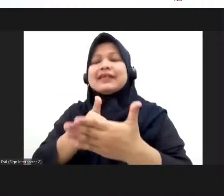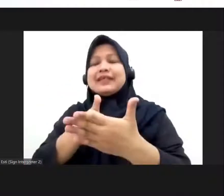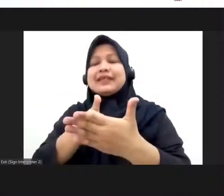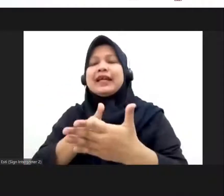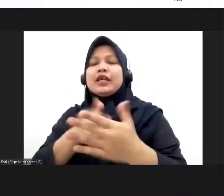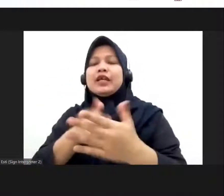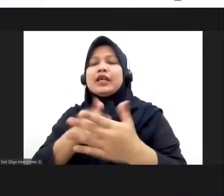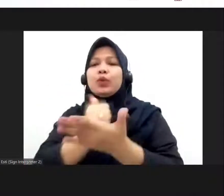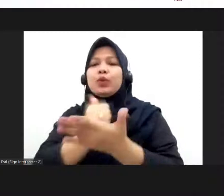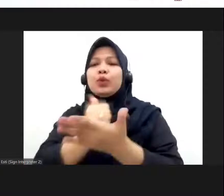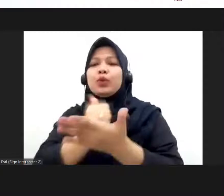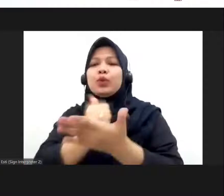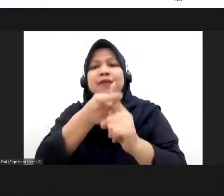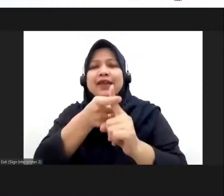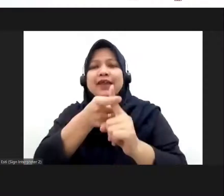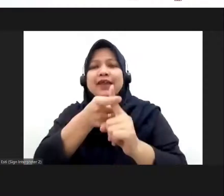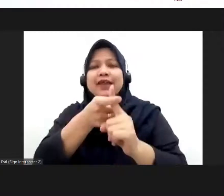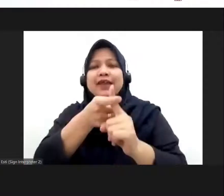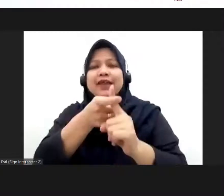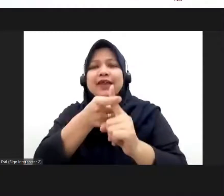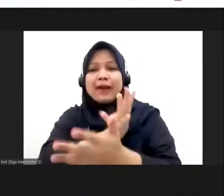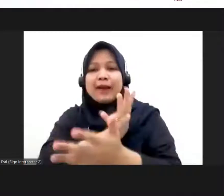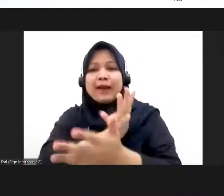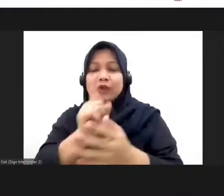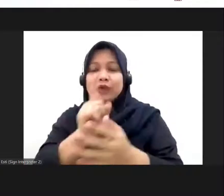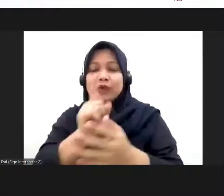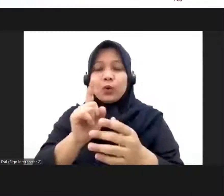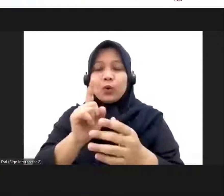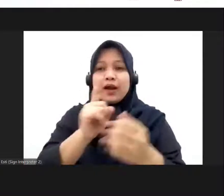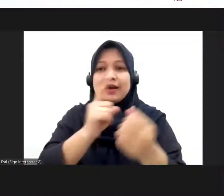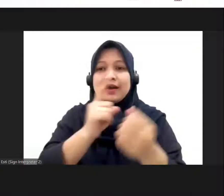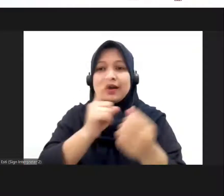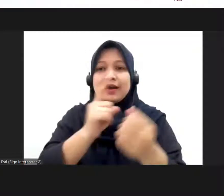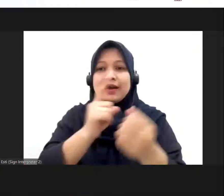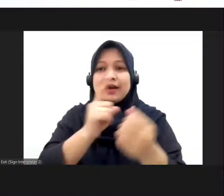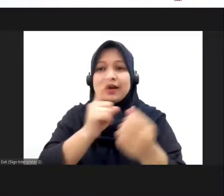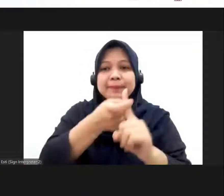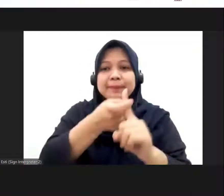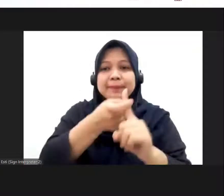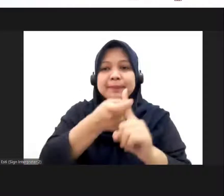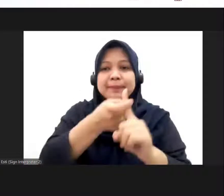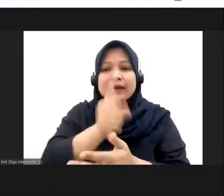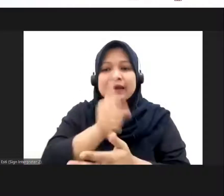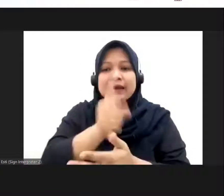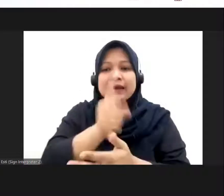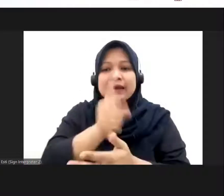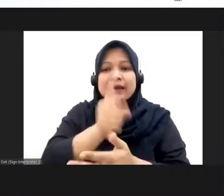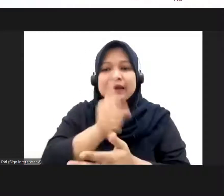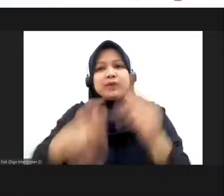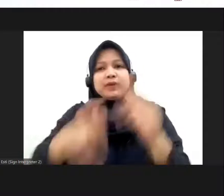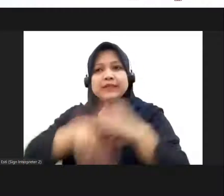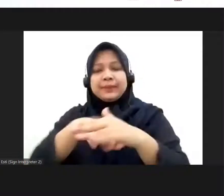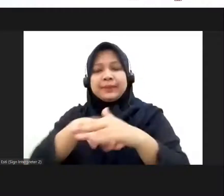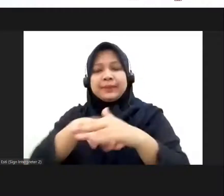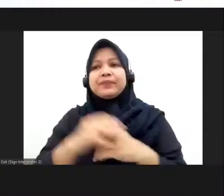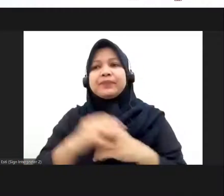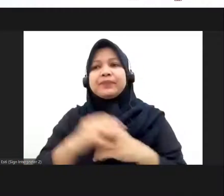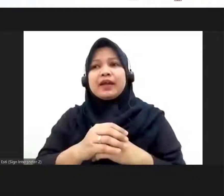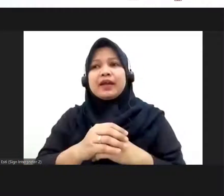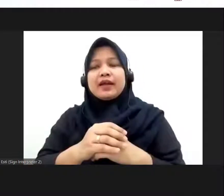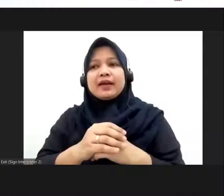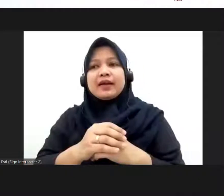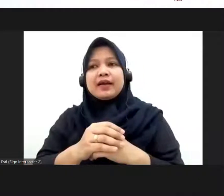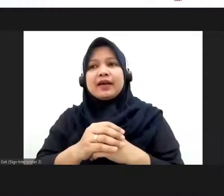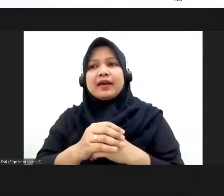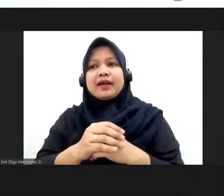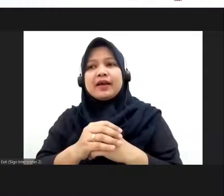more local the actions are, and the more shared it is, as long as you don't share the COVID, then it will be good.